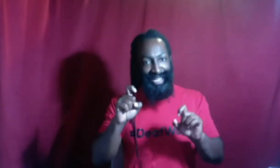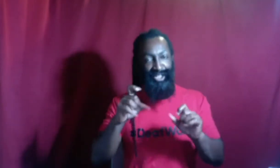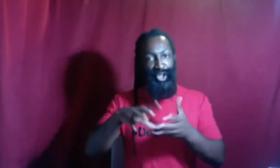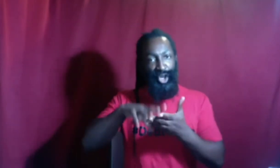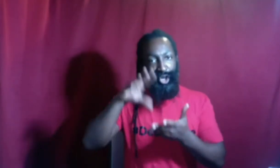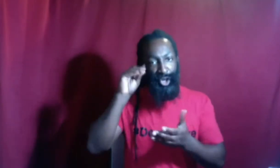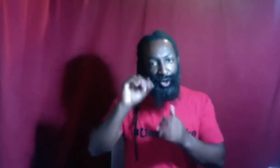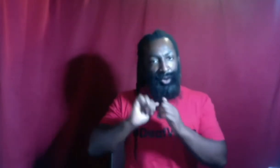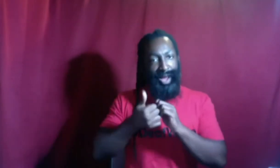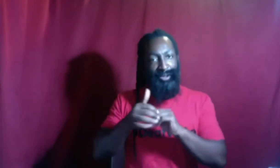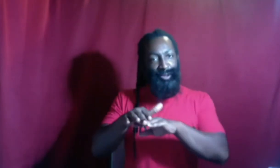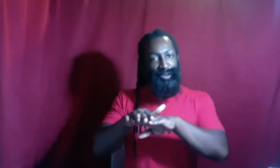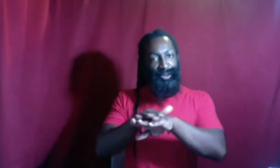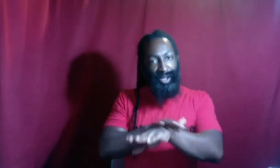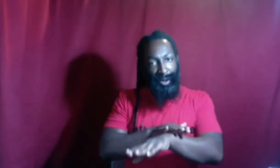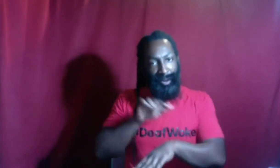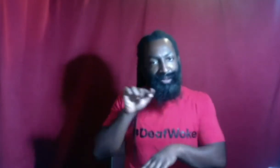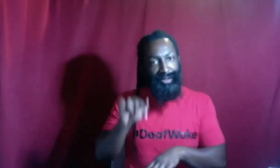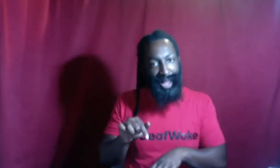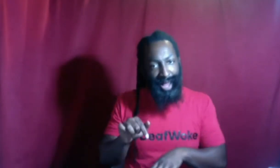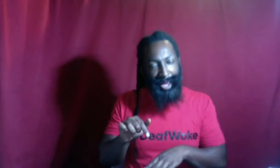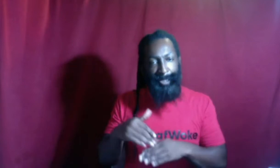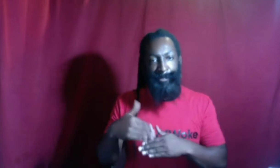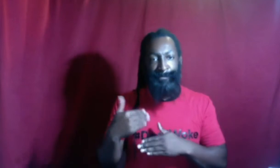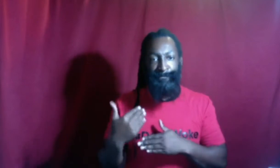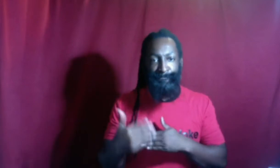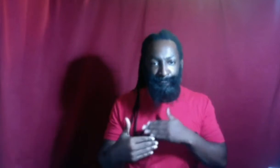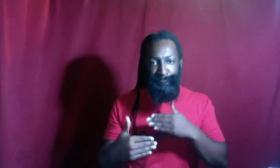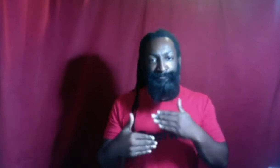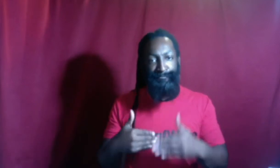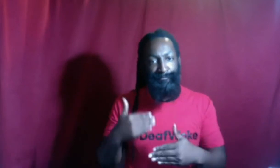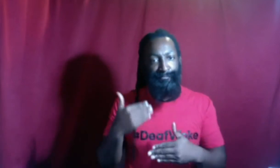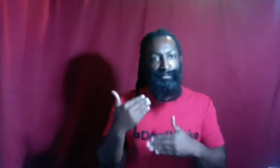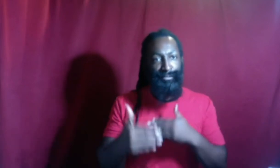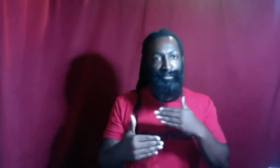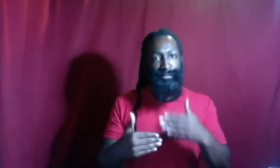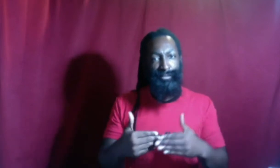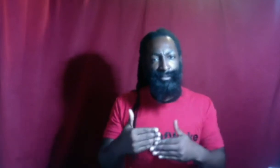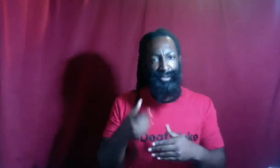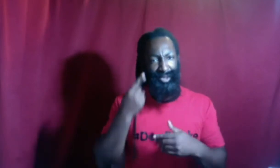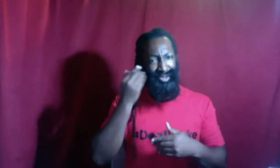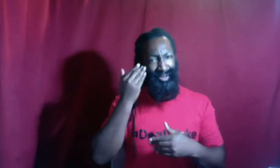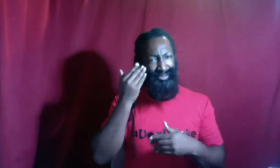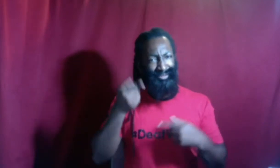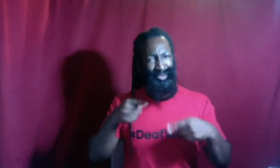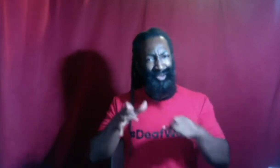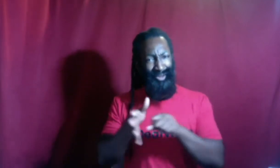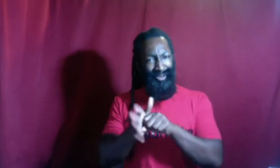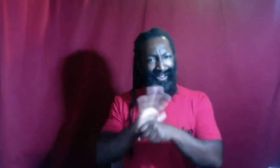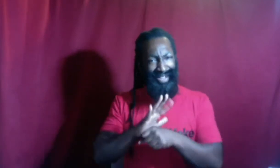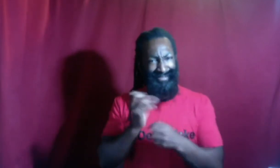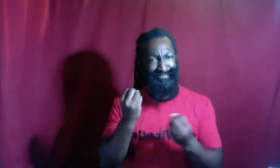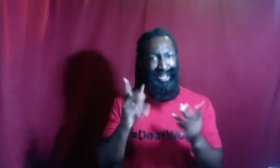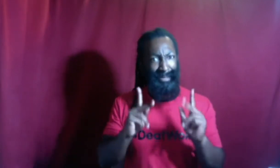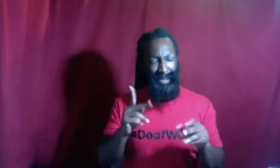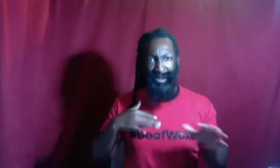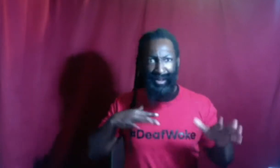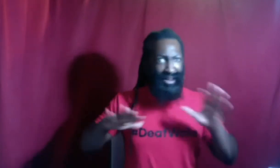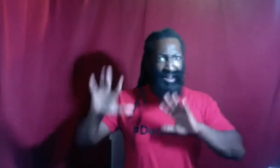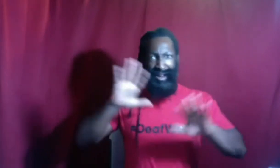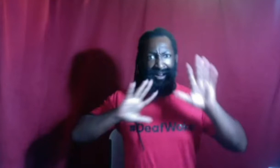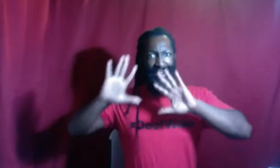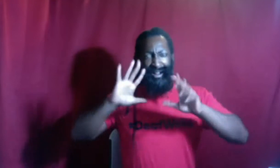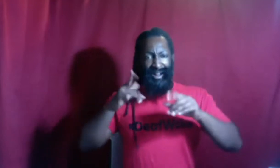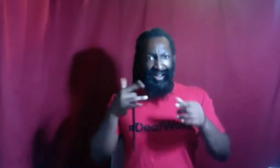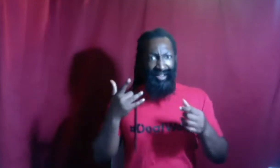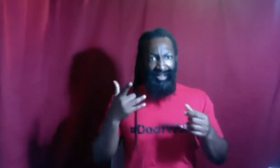I've been getting reoriented last few weeks. So I've been going so fast, pace. So, you know, I'm kind of learning how to